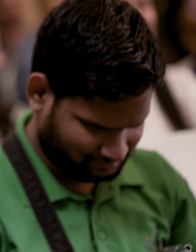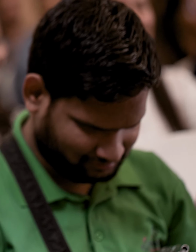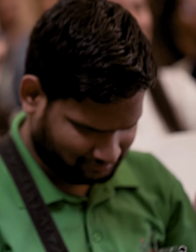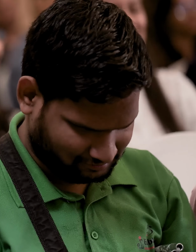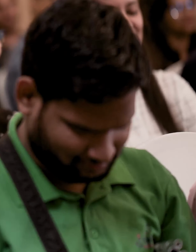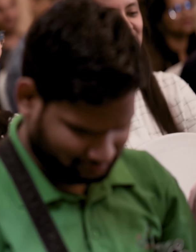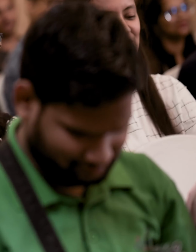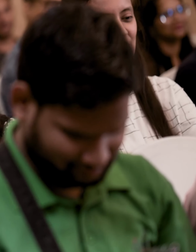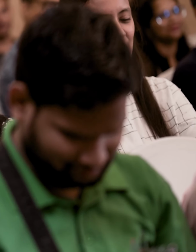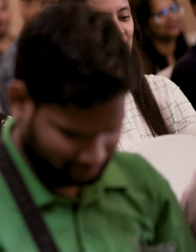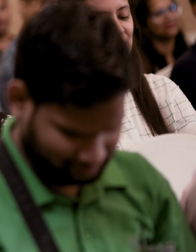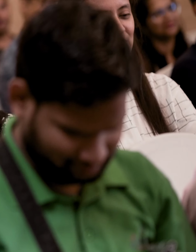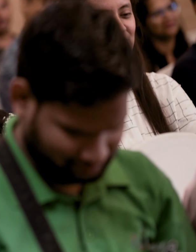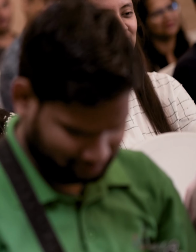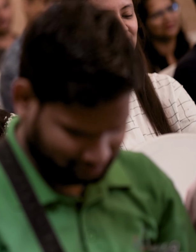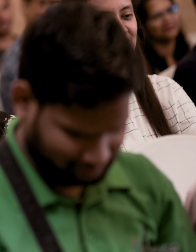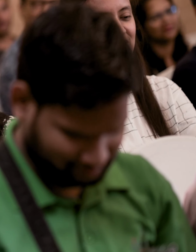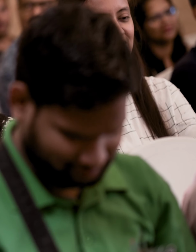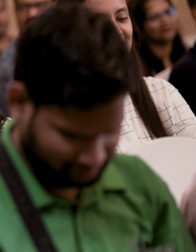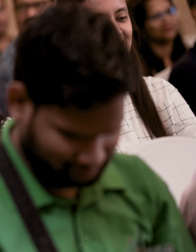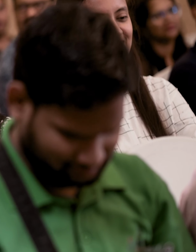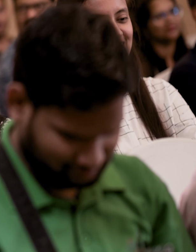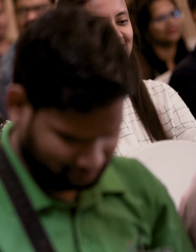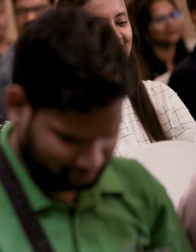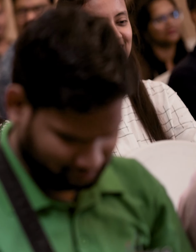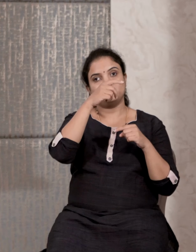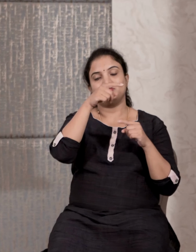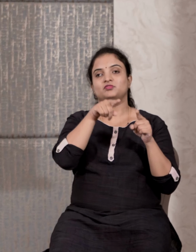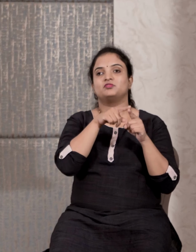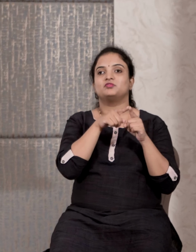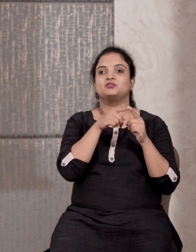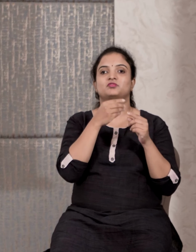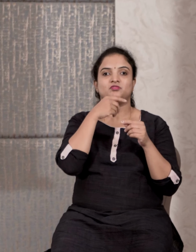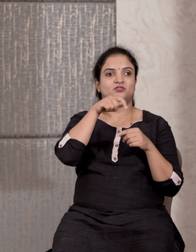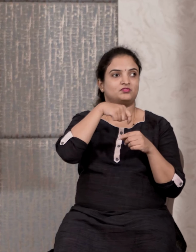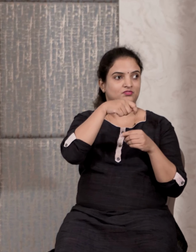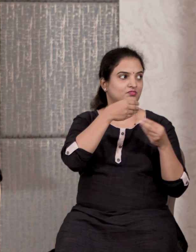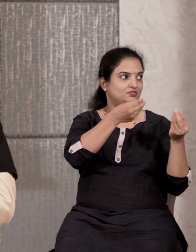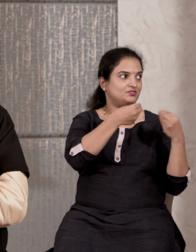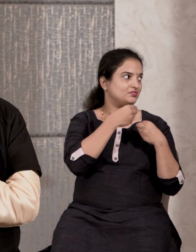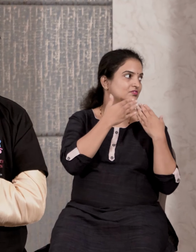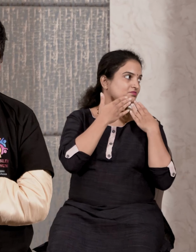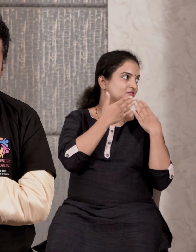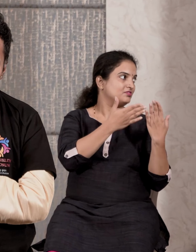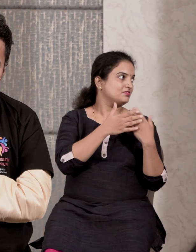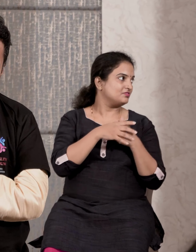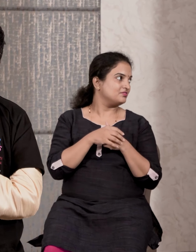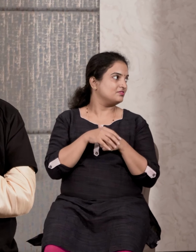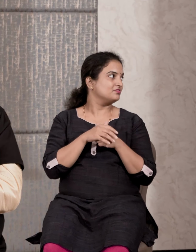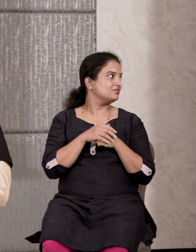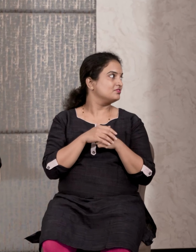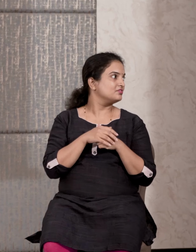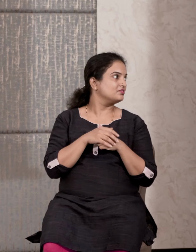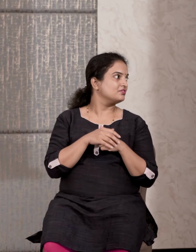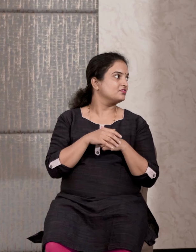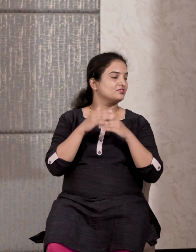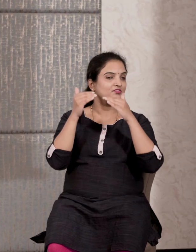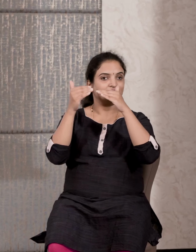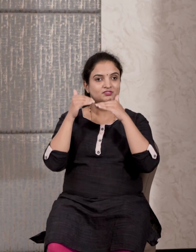also to the people in the hotel who have actually made that food for us. So thanks to all of them.